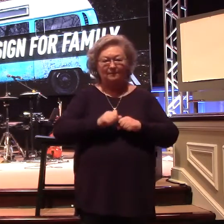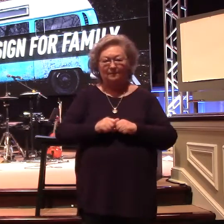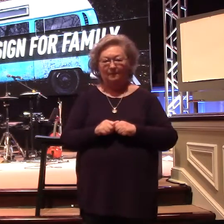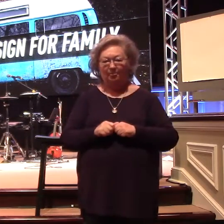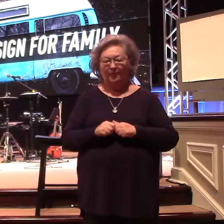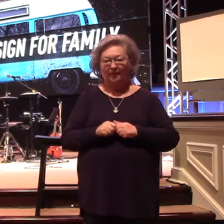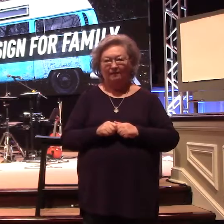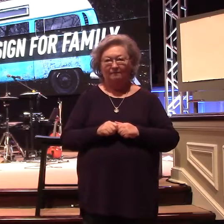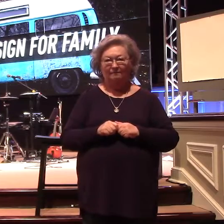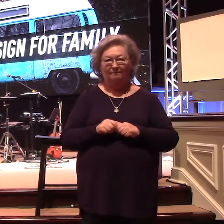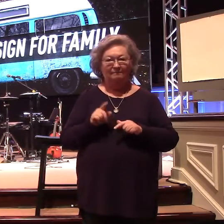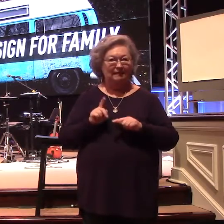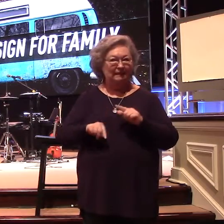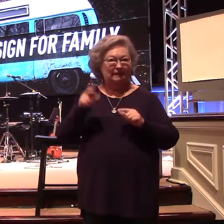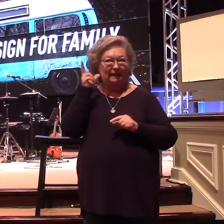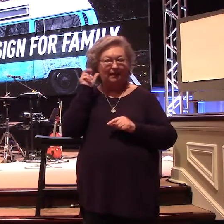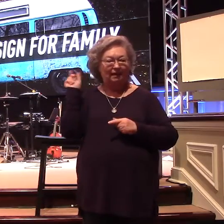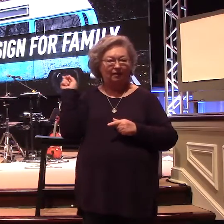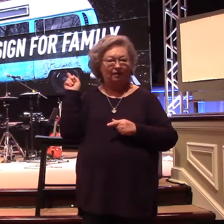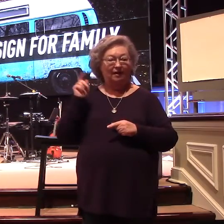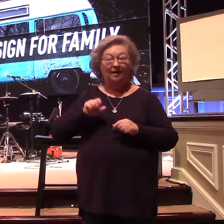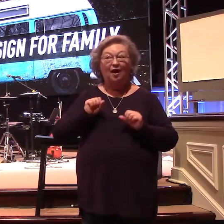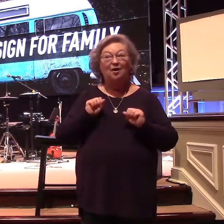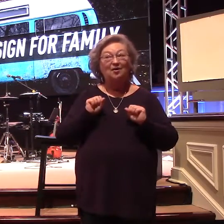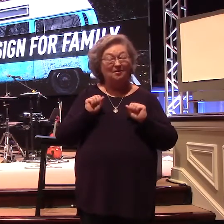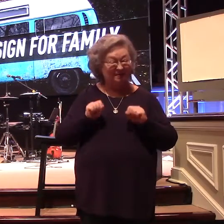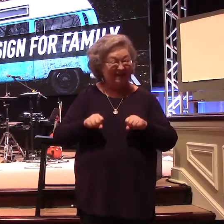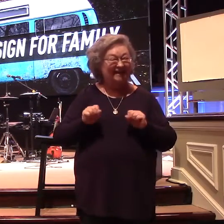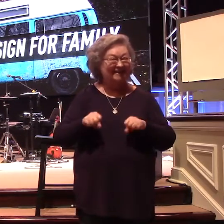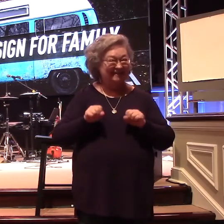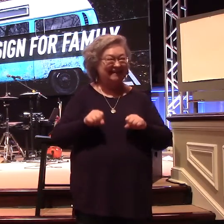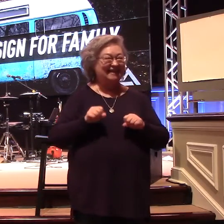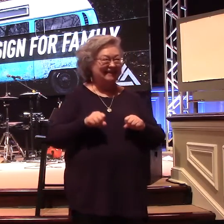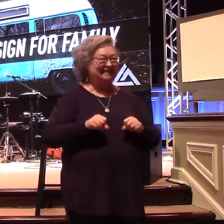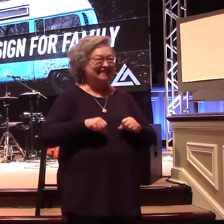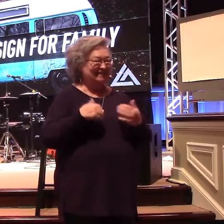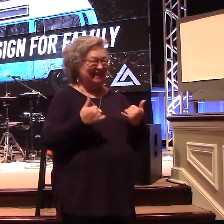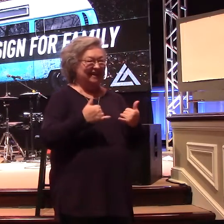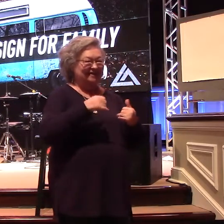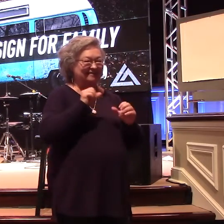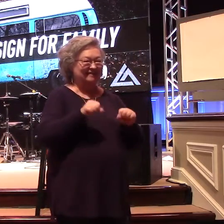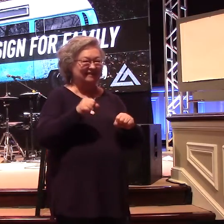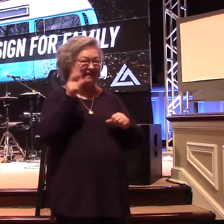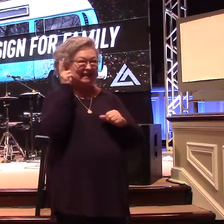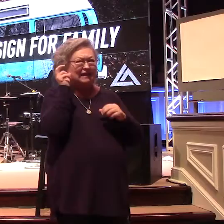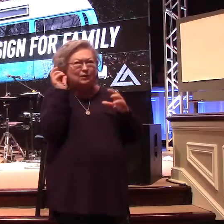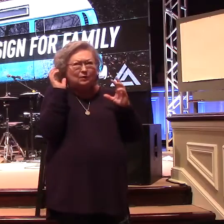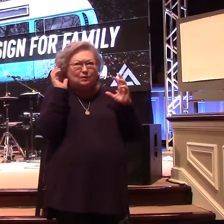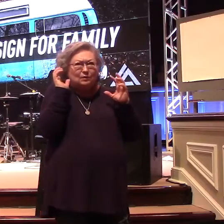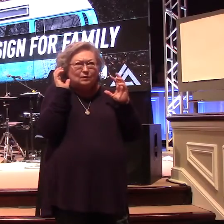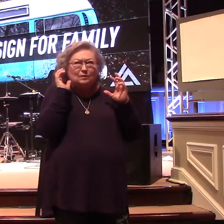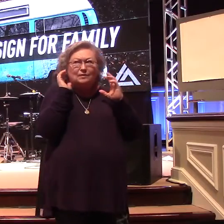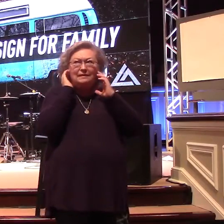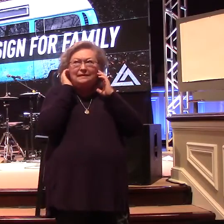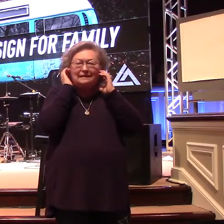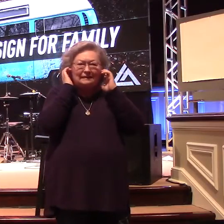No. Can you hear me now? There you go. All right.